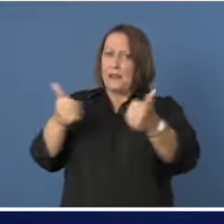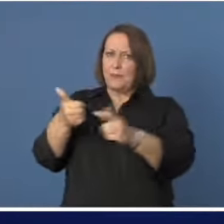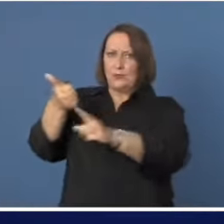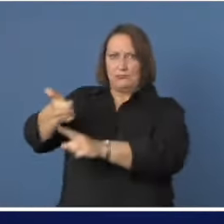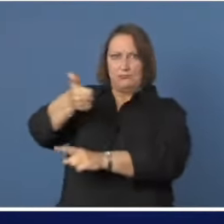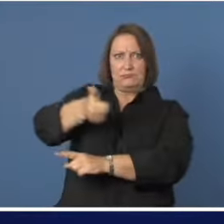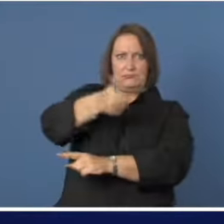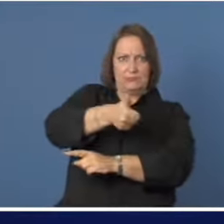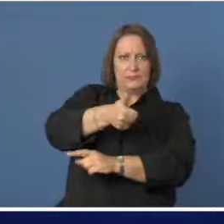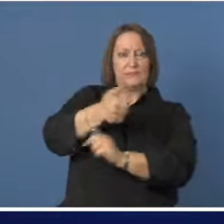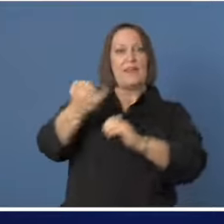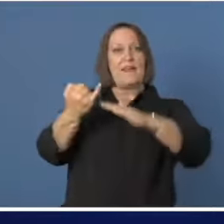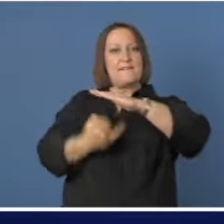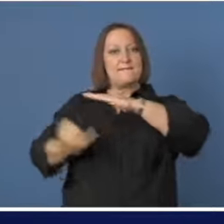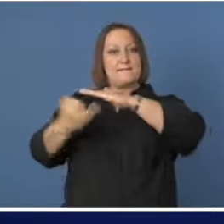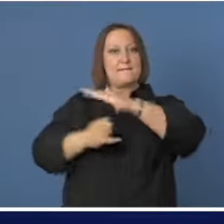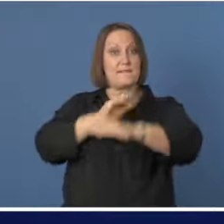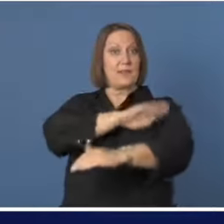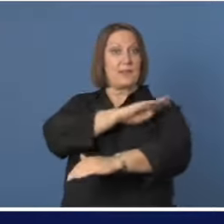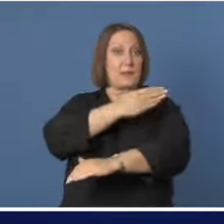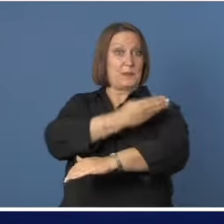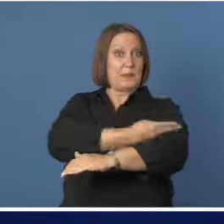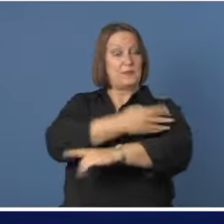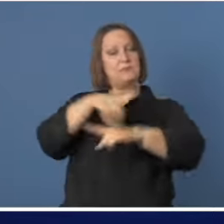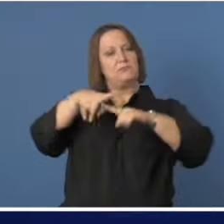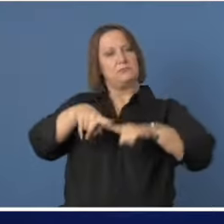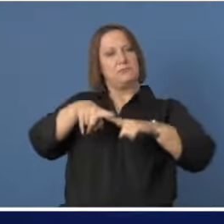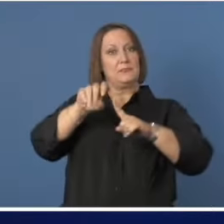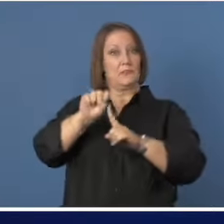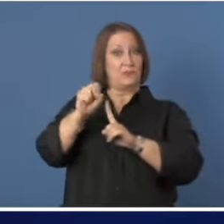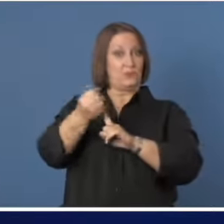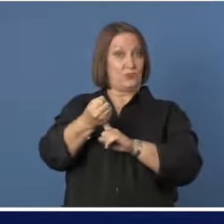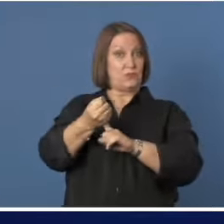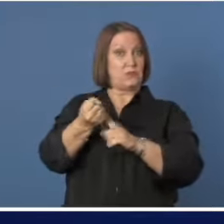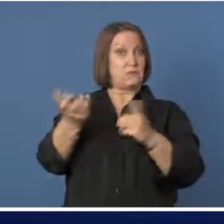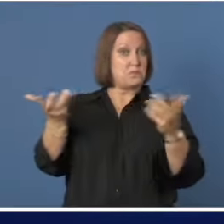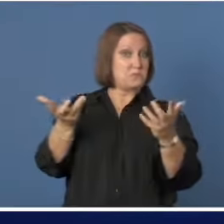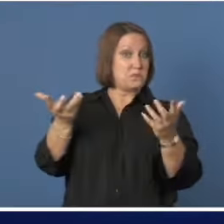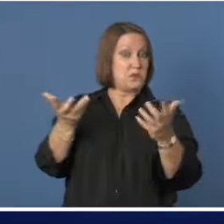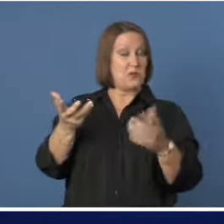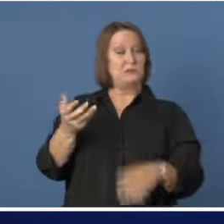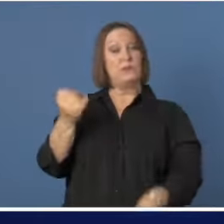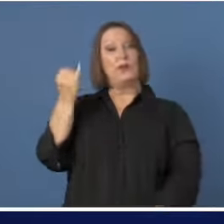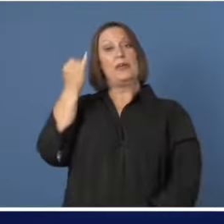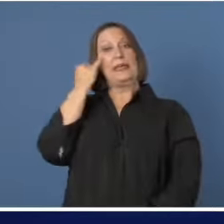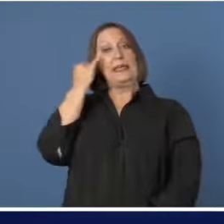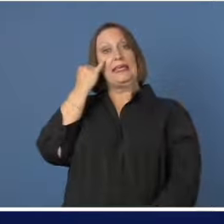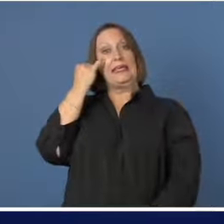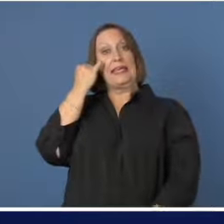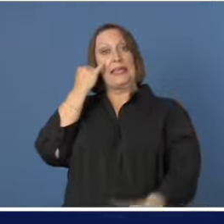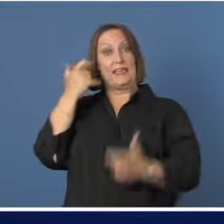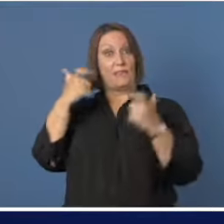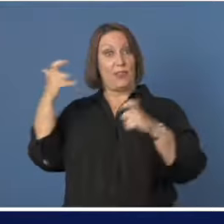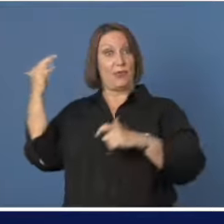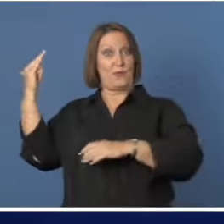to have separate but concurrent legal quarantine power in a particular